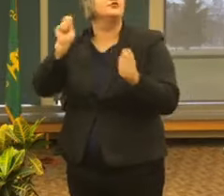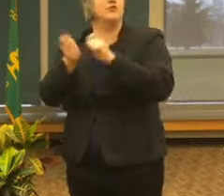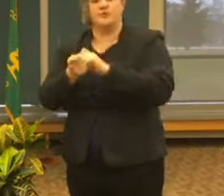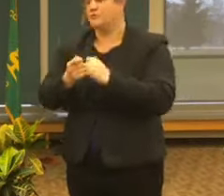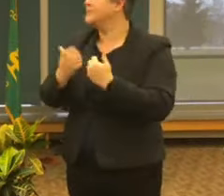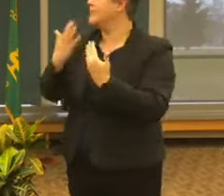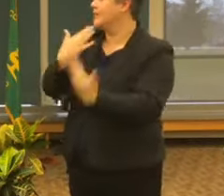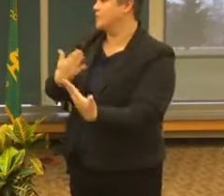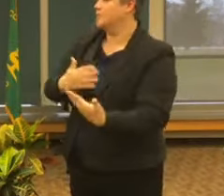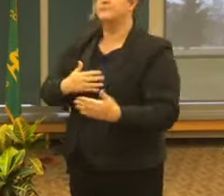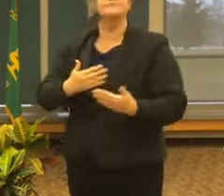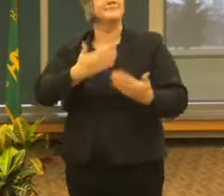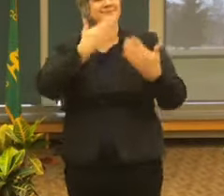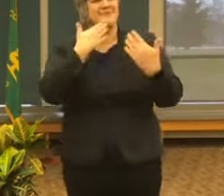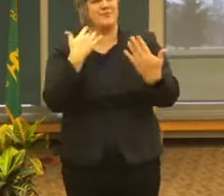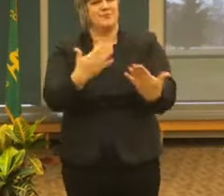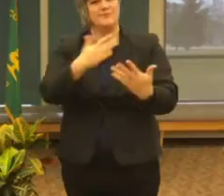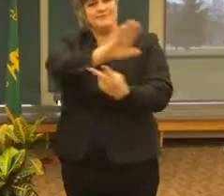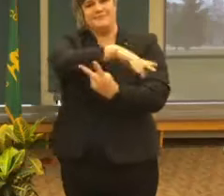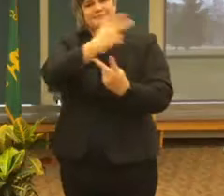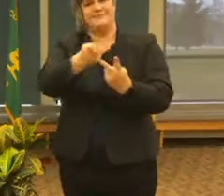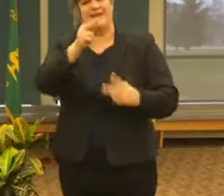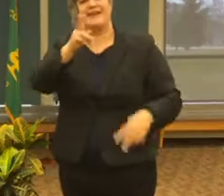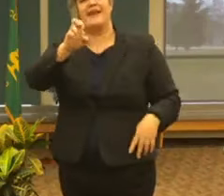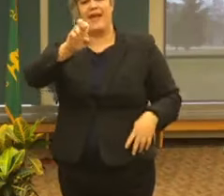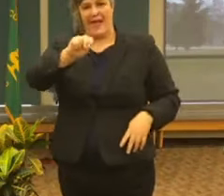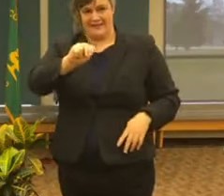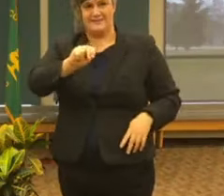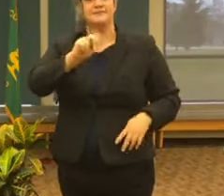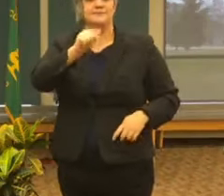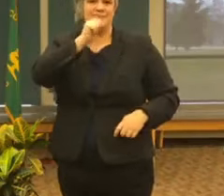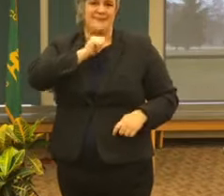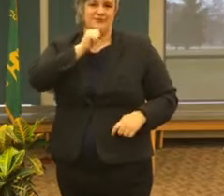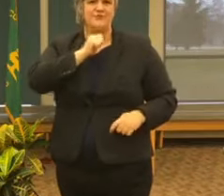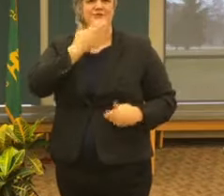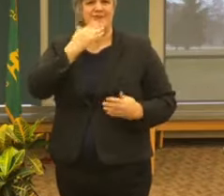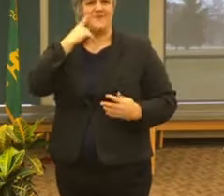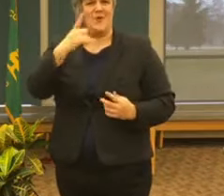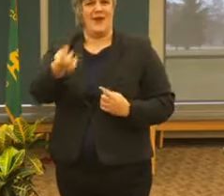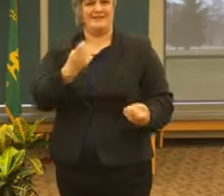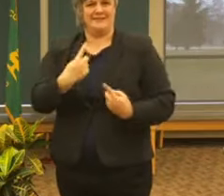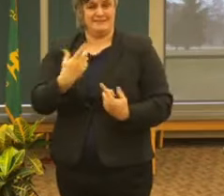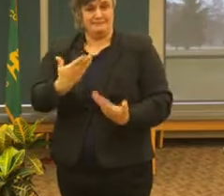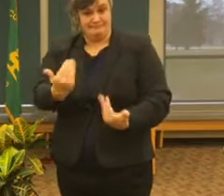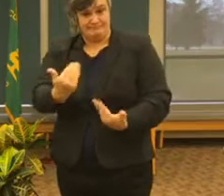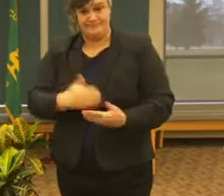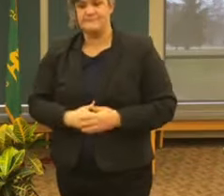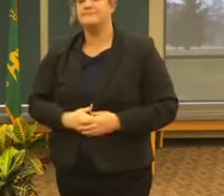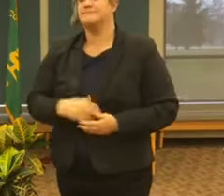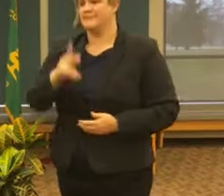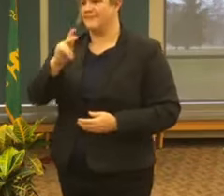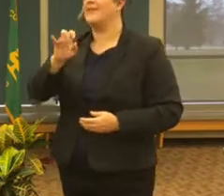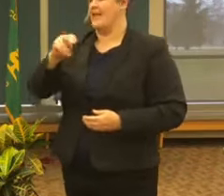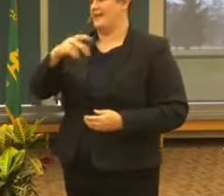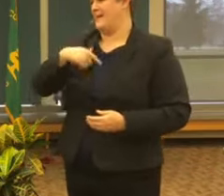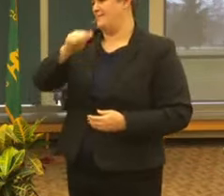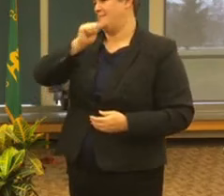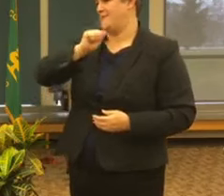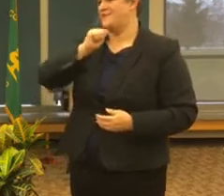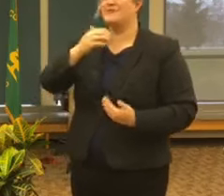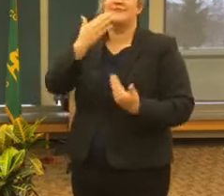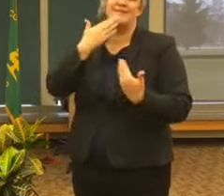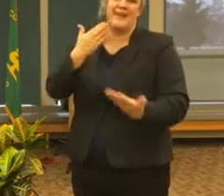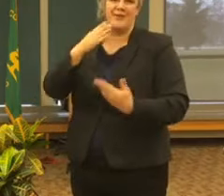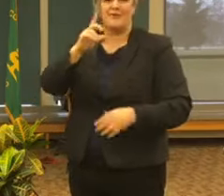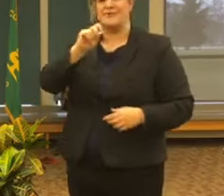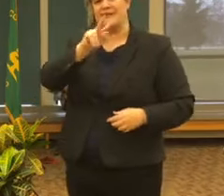Thank you. Thank you. All right, Ken, you've been patient. Could you ask your question? Yes, I have, David and Leanne. Thank you.